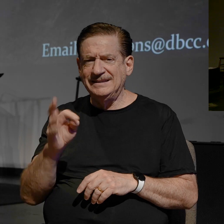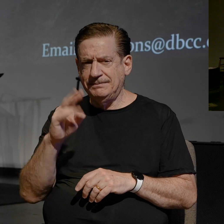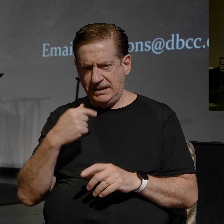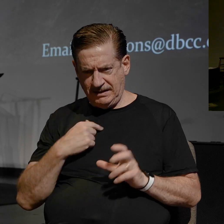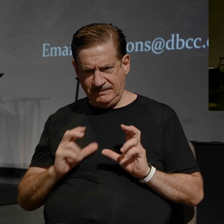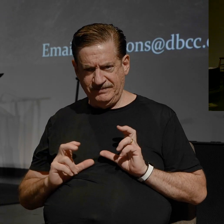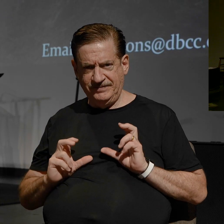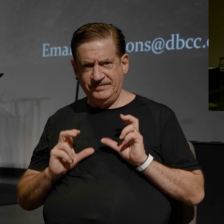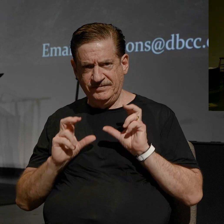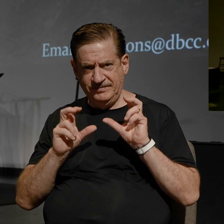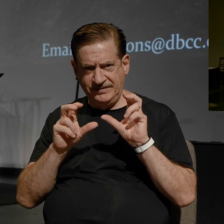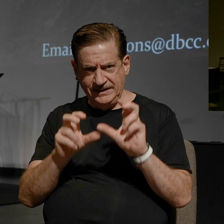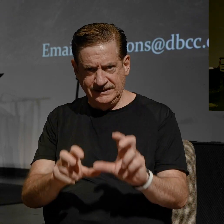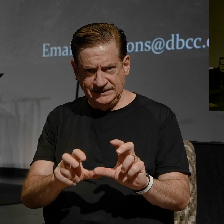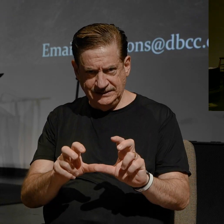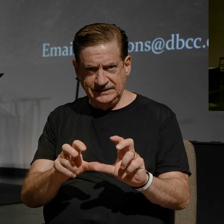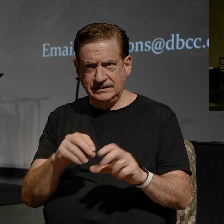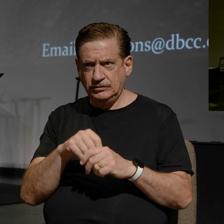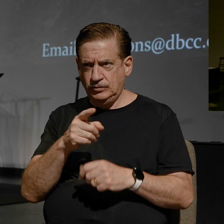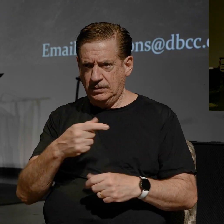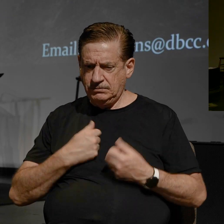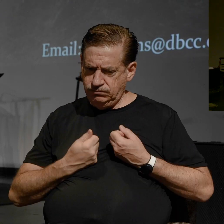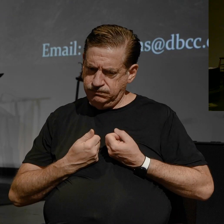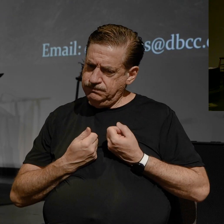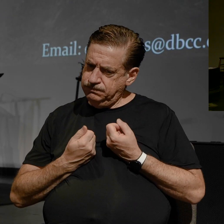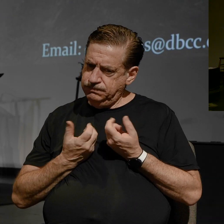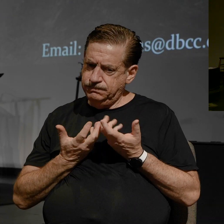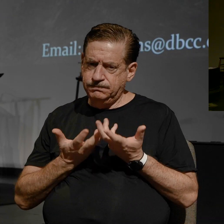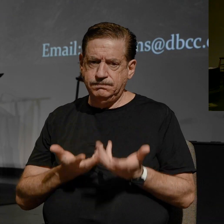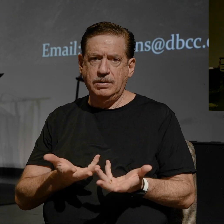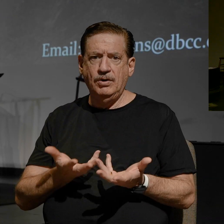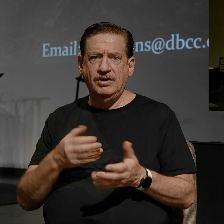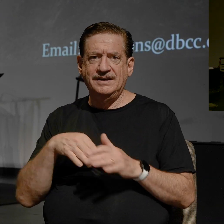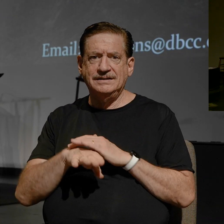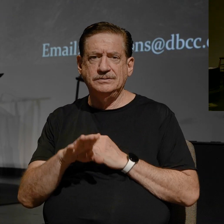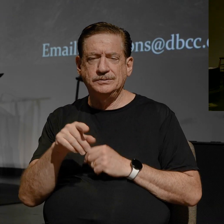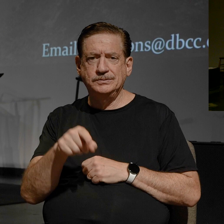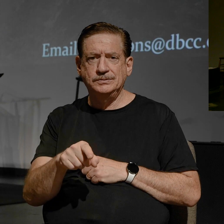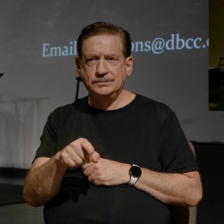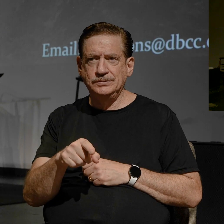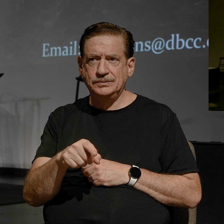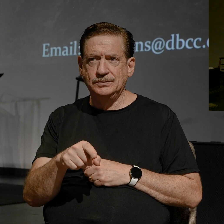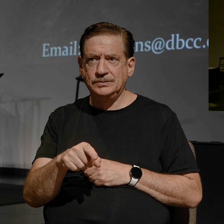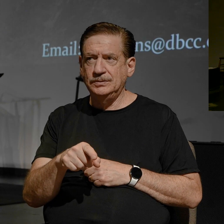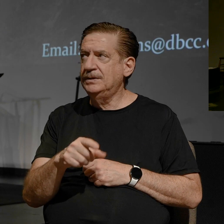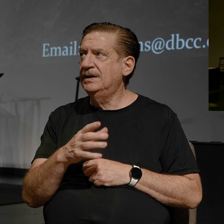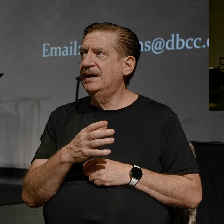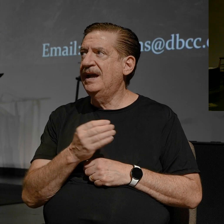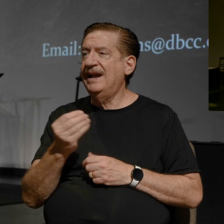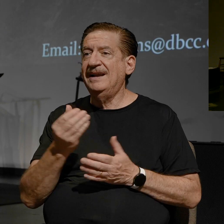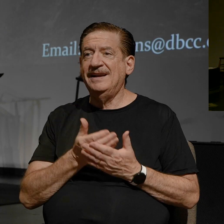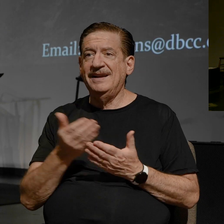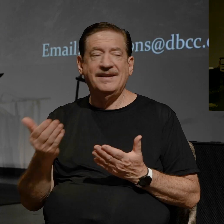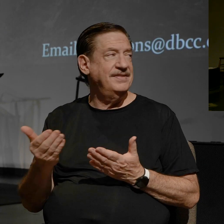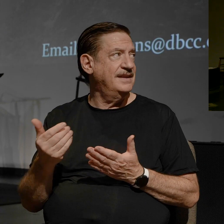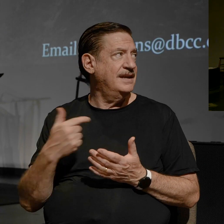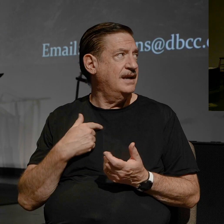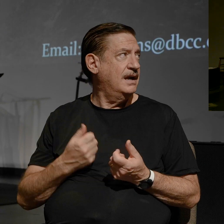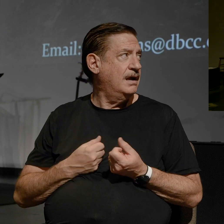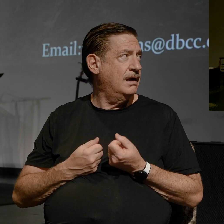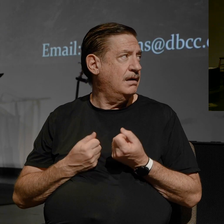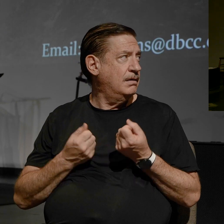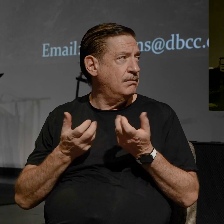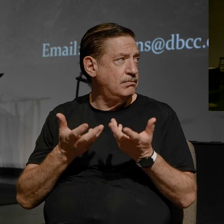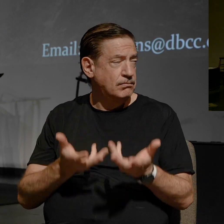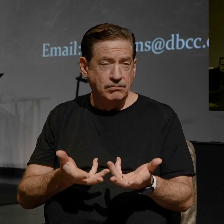in you. I have literally poured into you. And the things that I have poured into